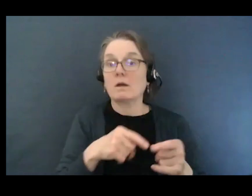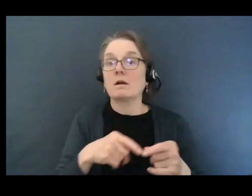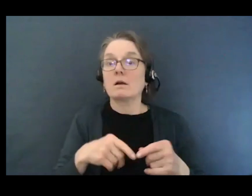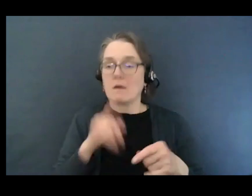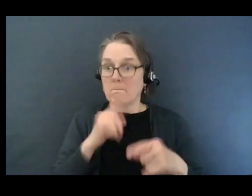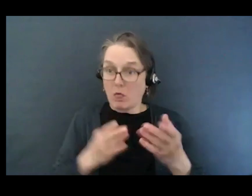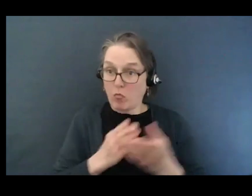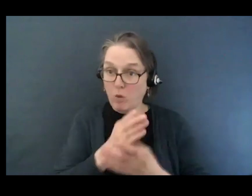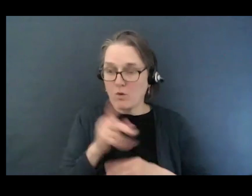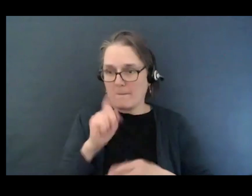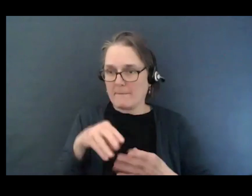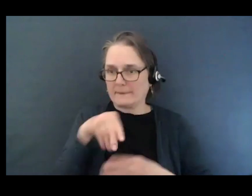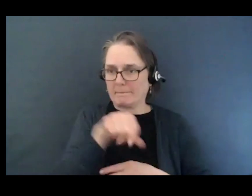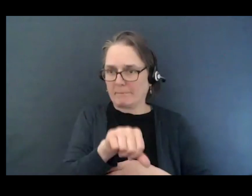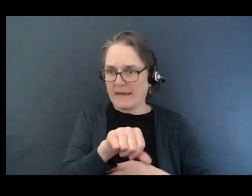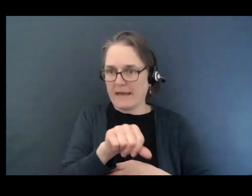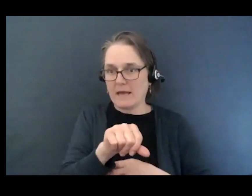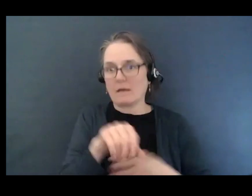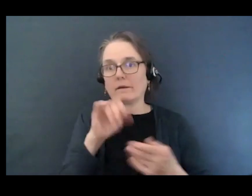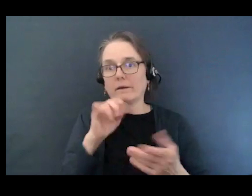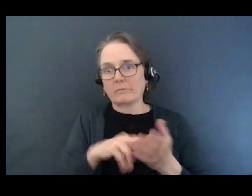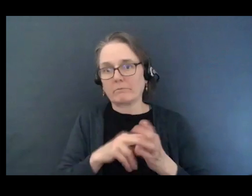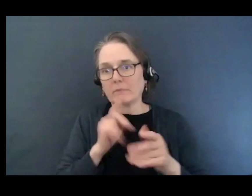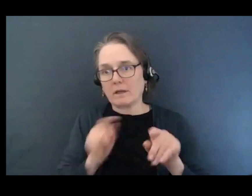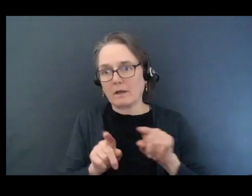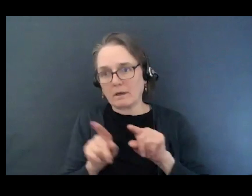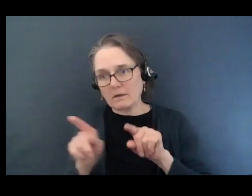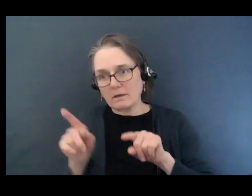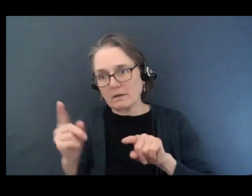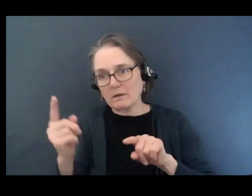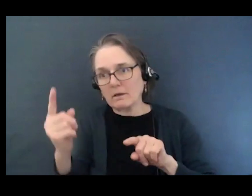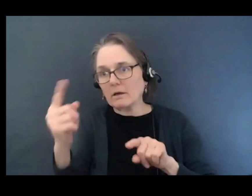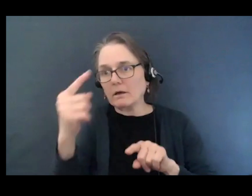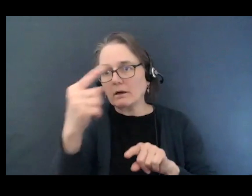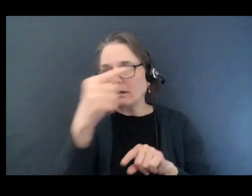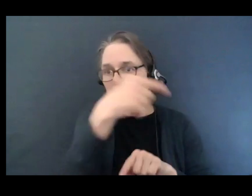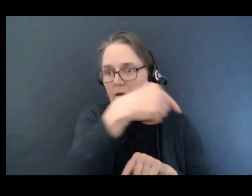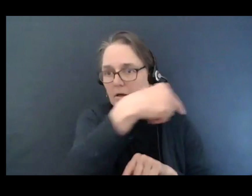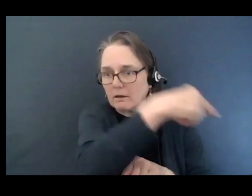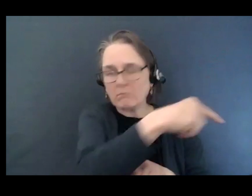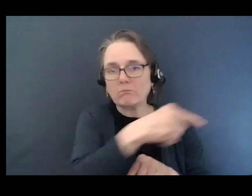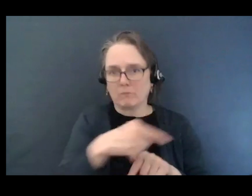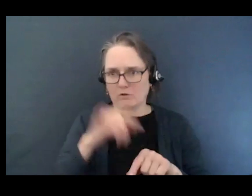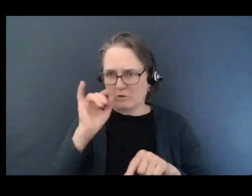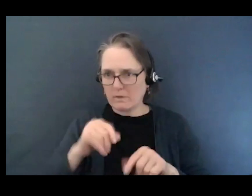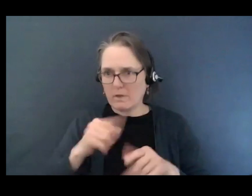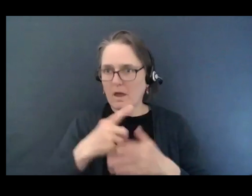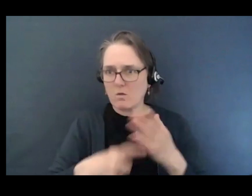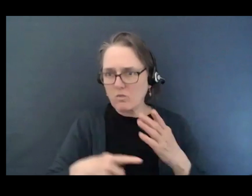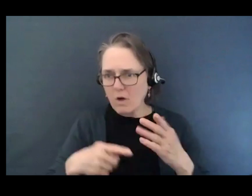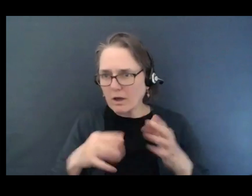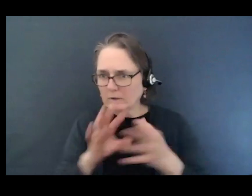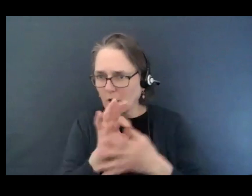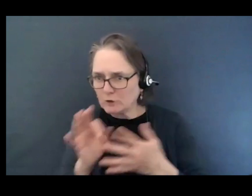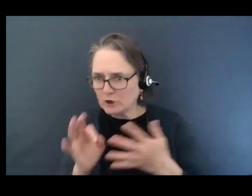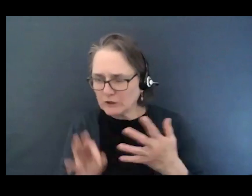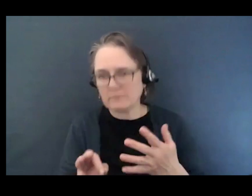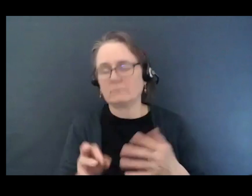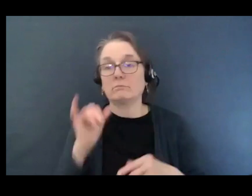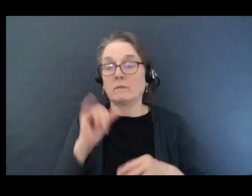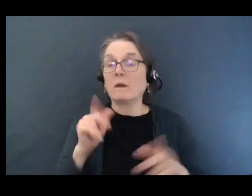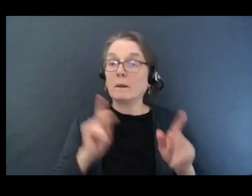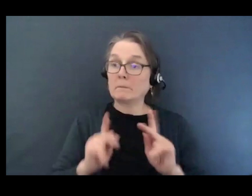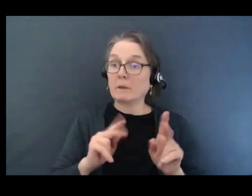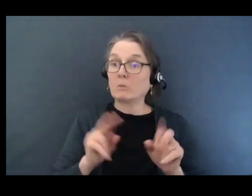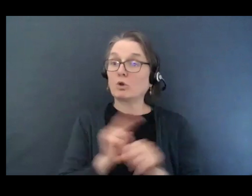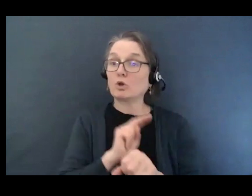it, right? It will, obviously this will have no effect on people who ride transit.